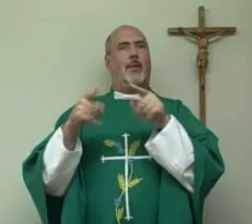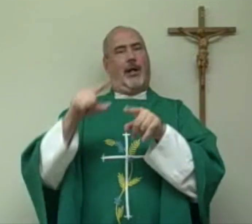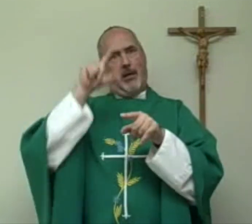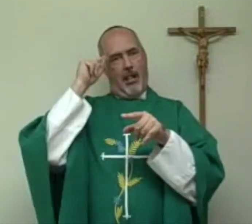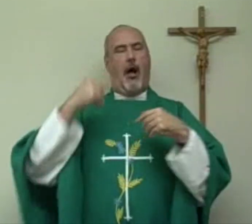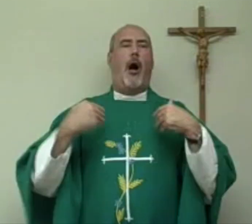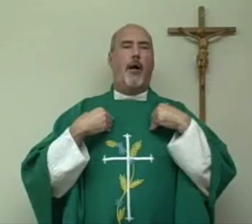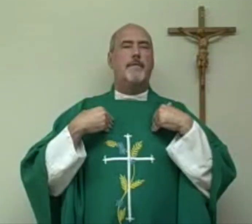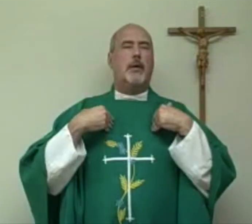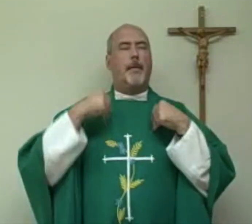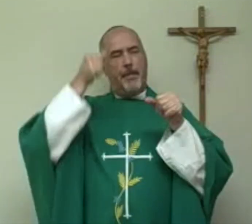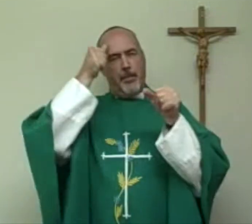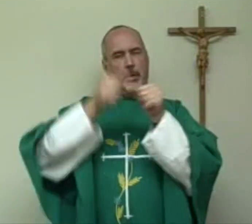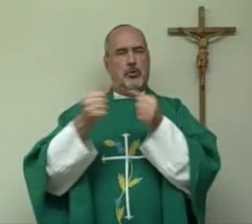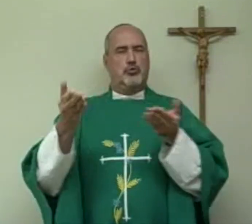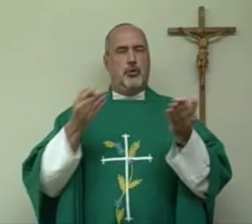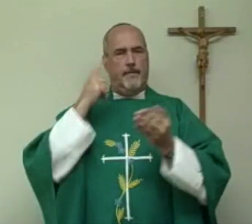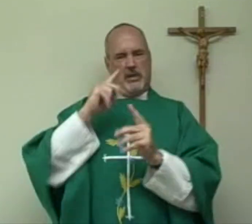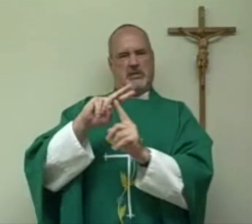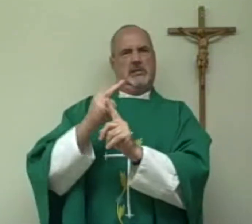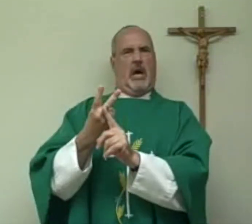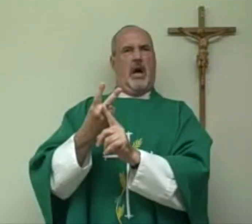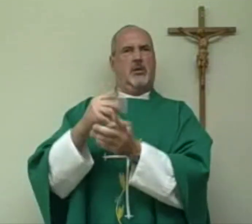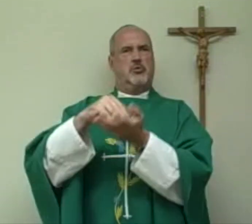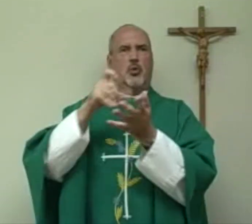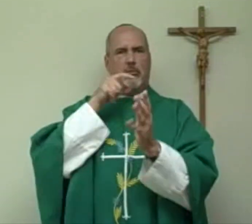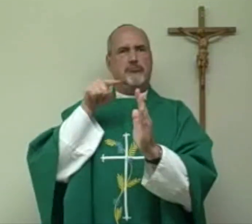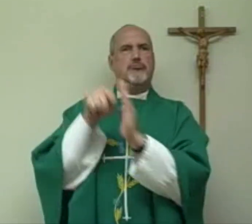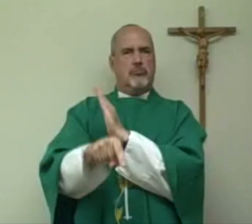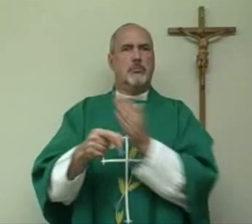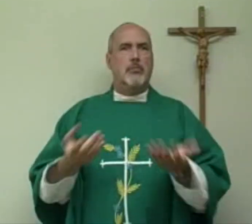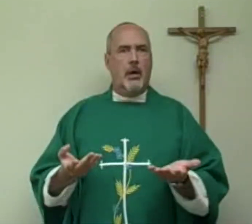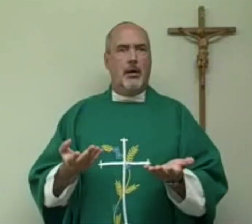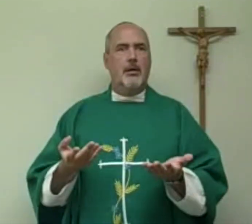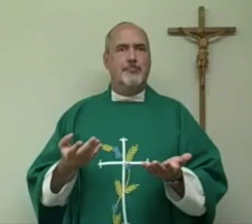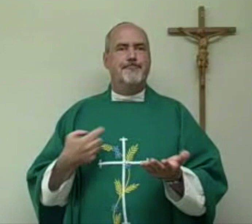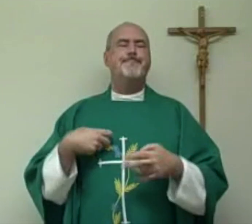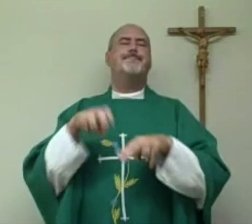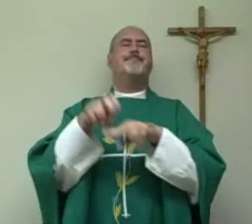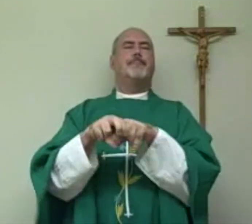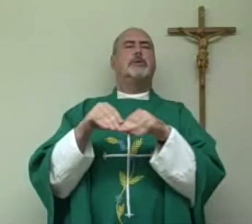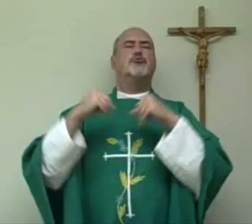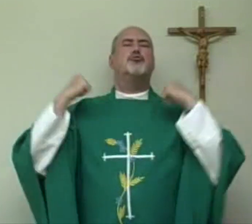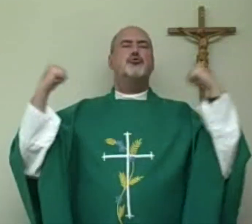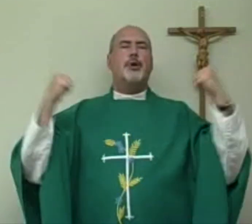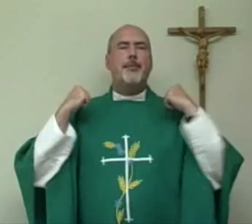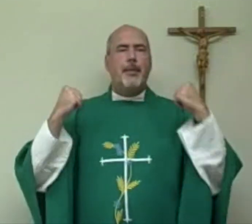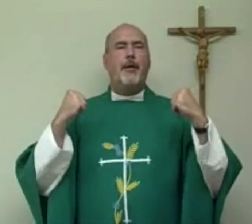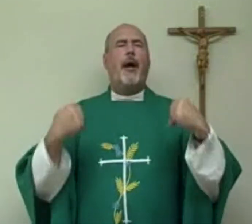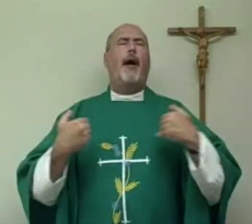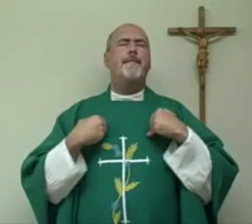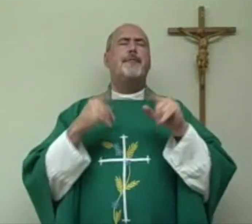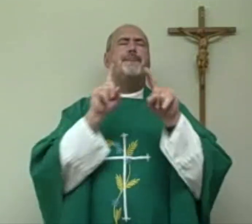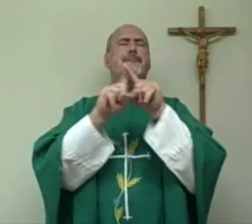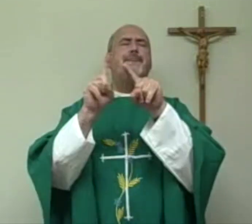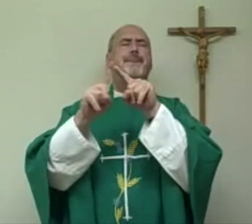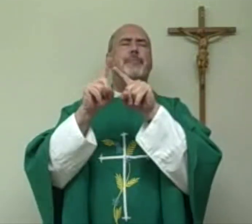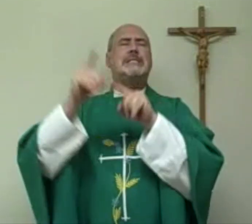in town at the time of the memorial service for the second student, and it was being hosted in the gym at